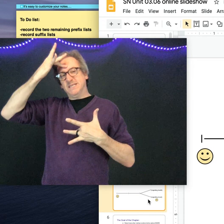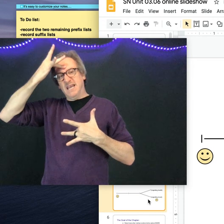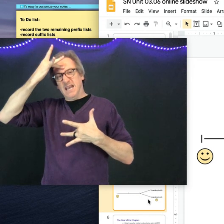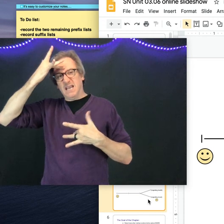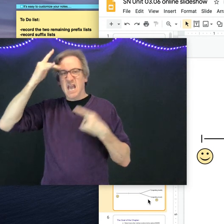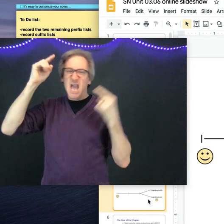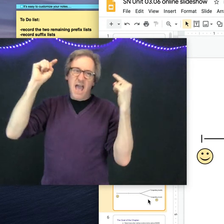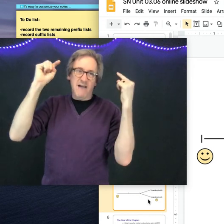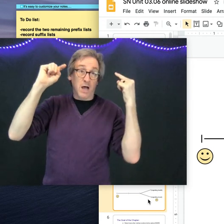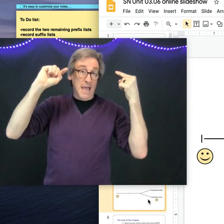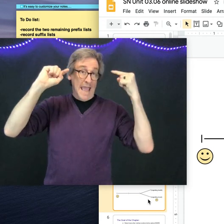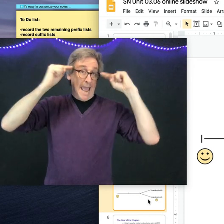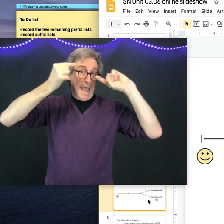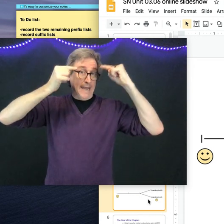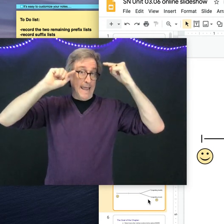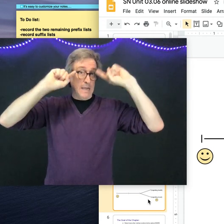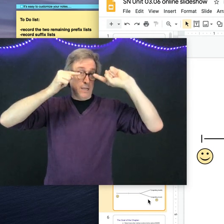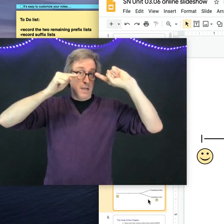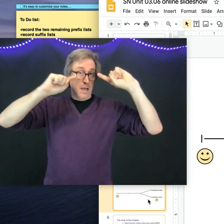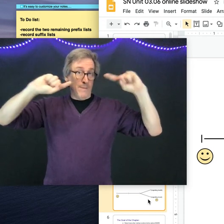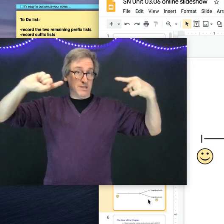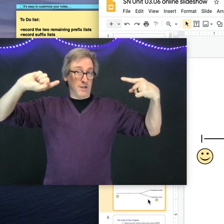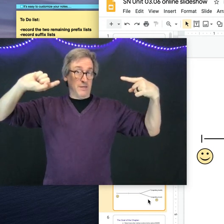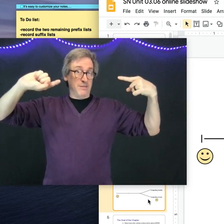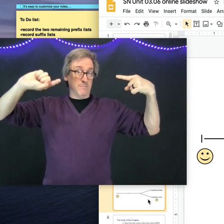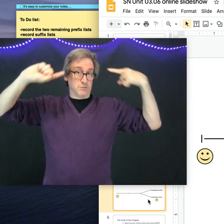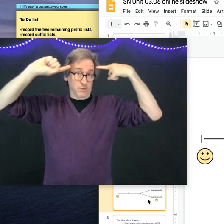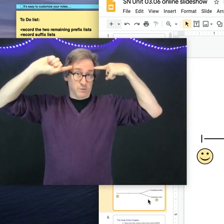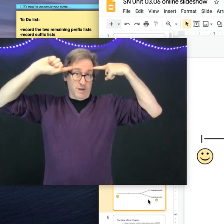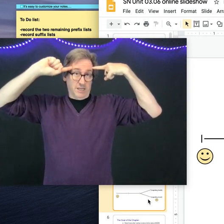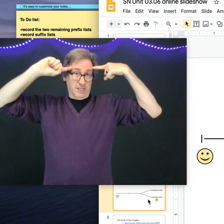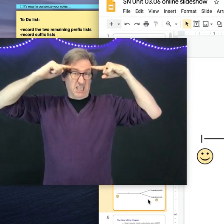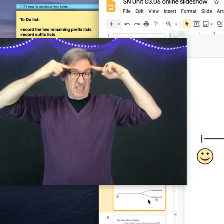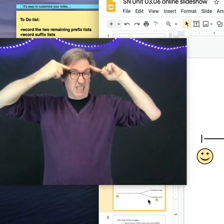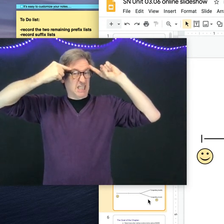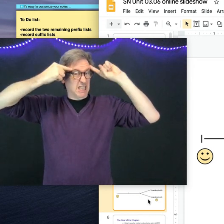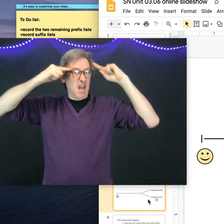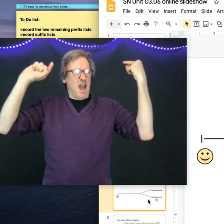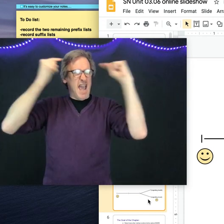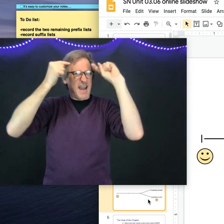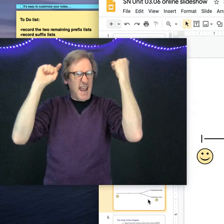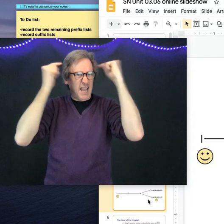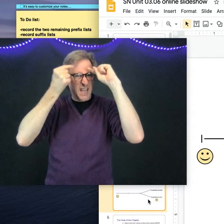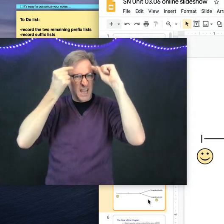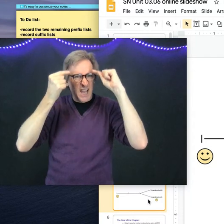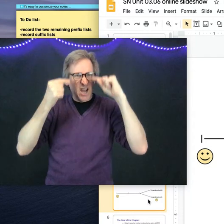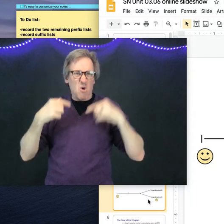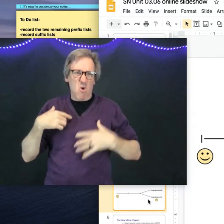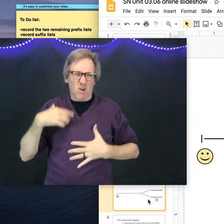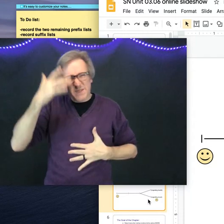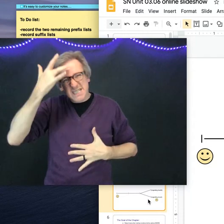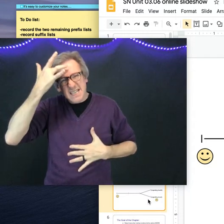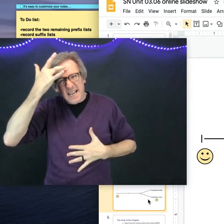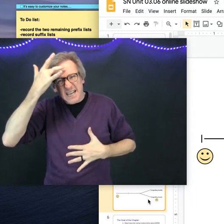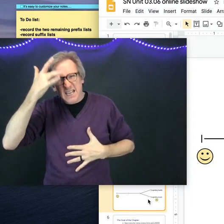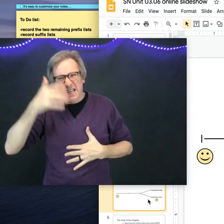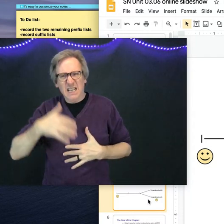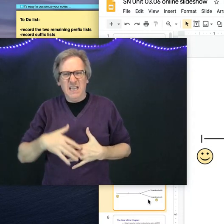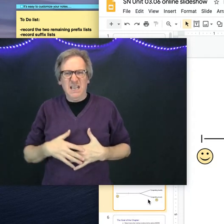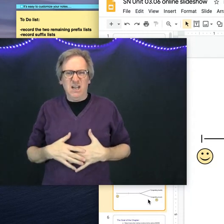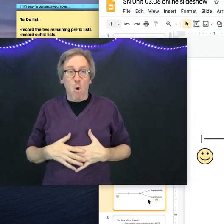Oh, I'm sick, have a headache. Imagine like thumb screws, right? Headache, or